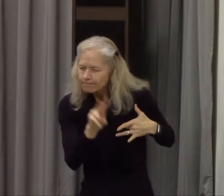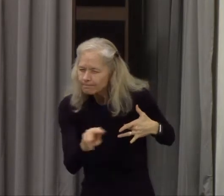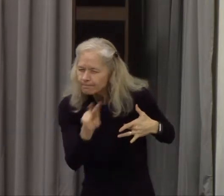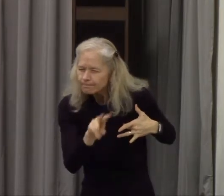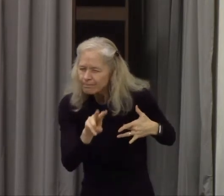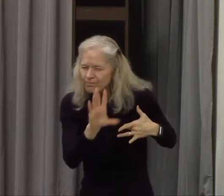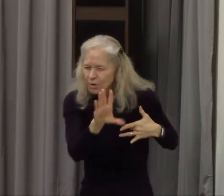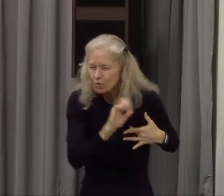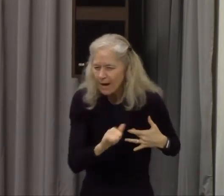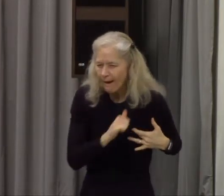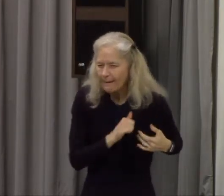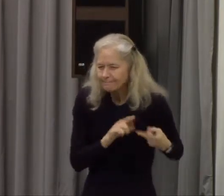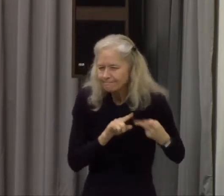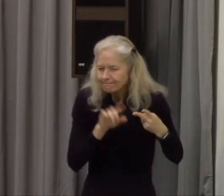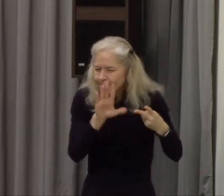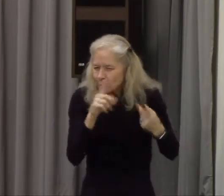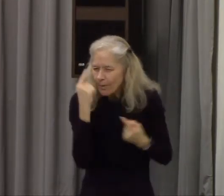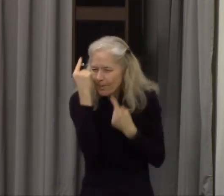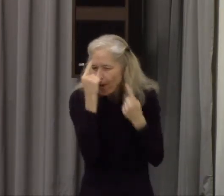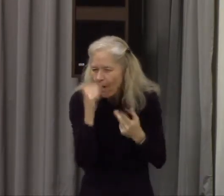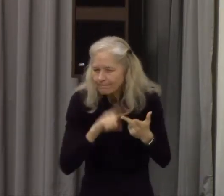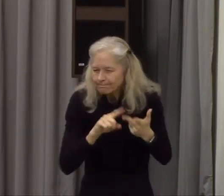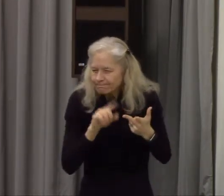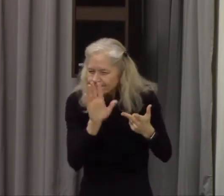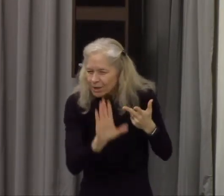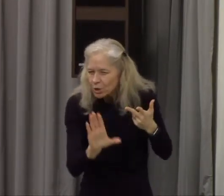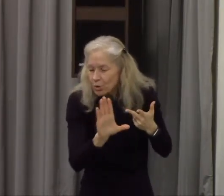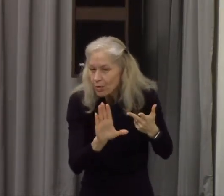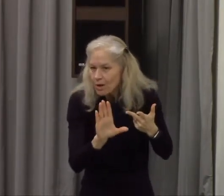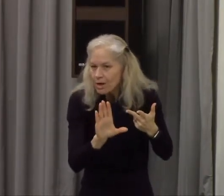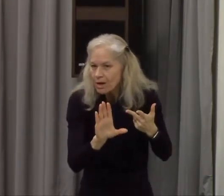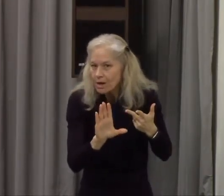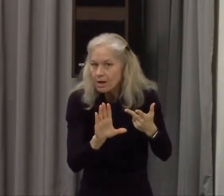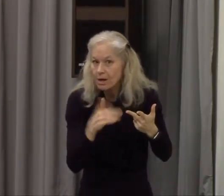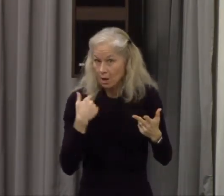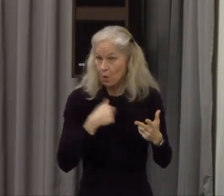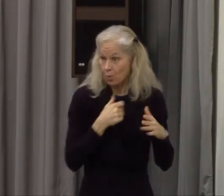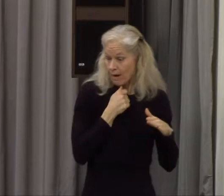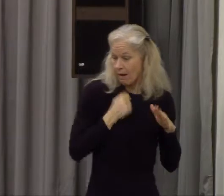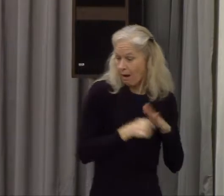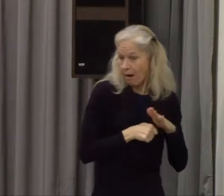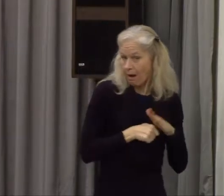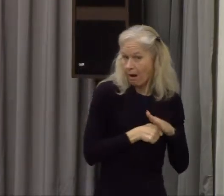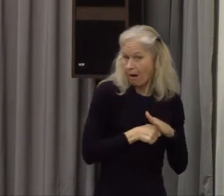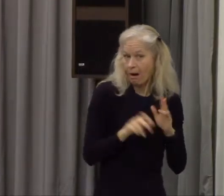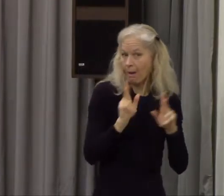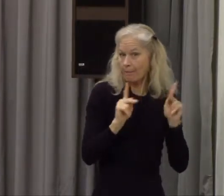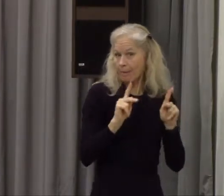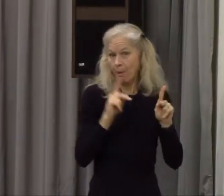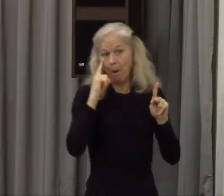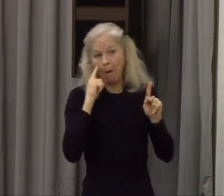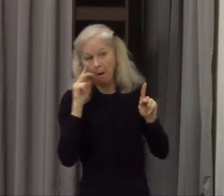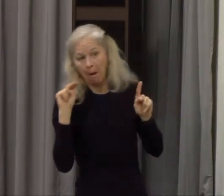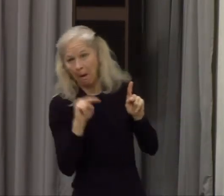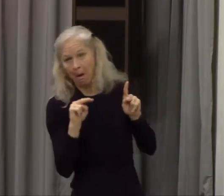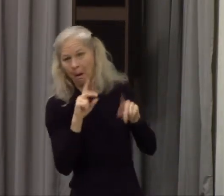That's what God's going to openly judge. You know what's going to be judged in the lost at the great white throne judgment, Revelation chapter